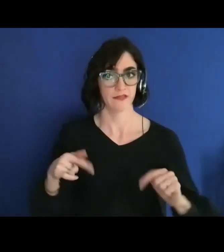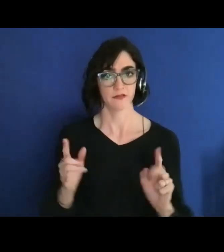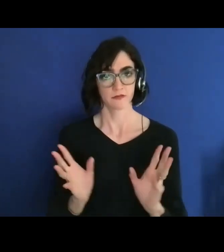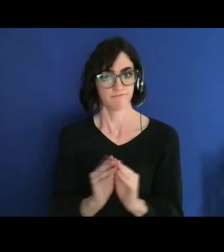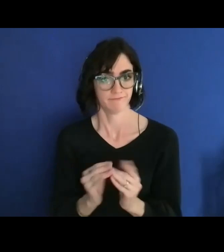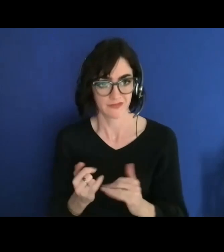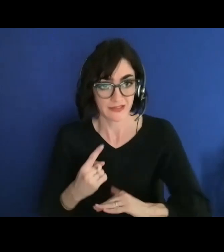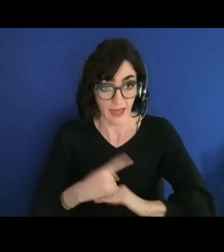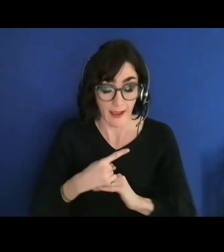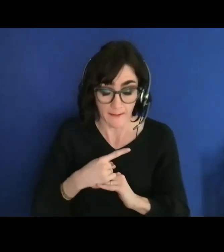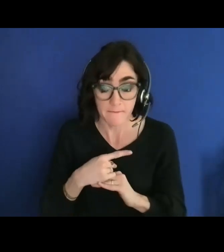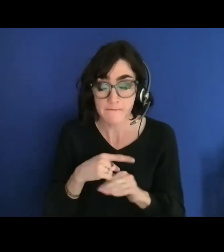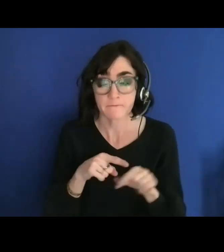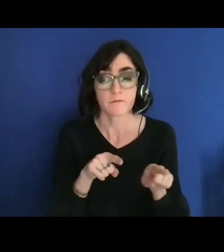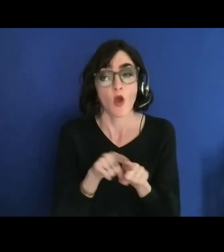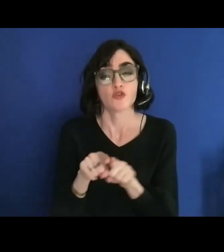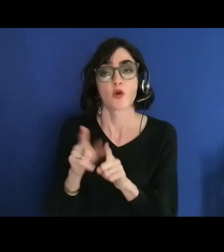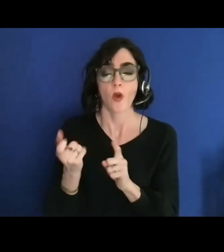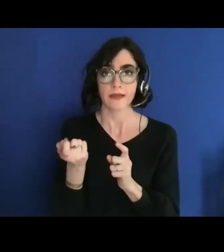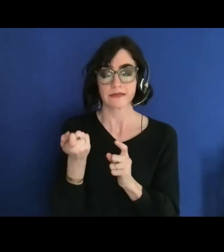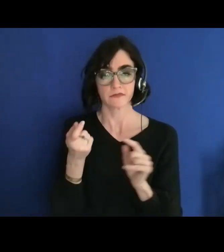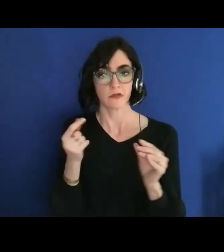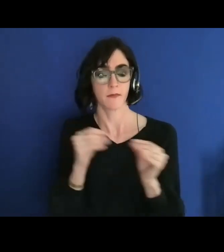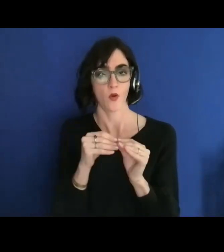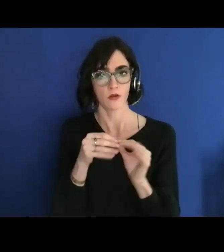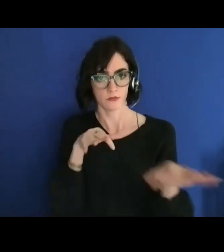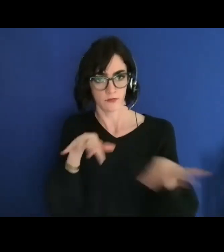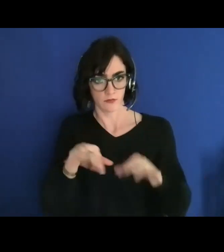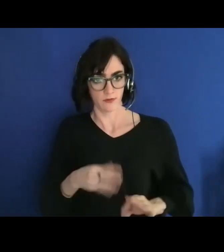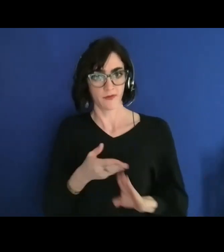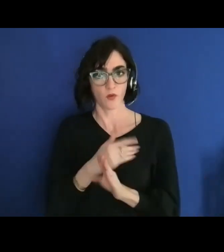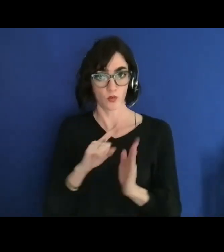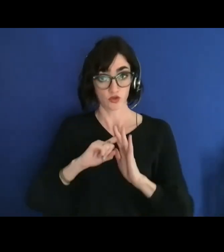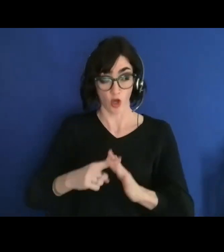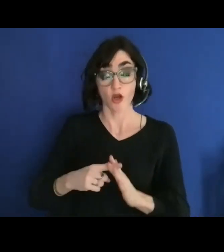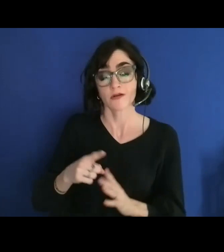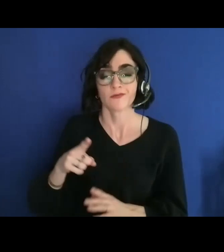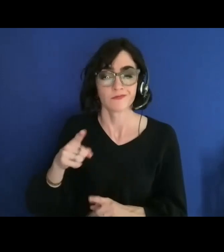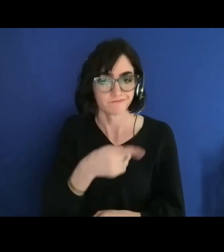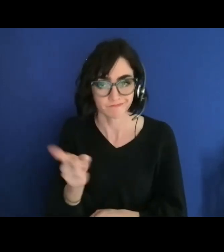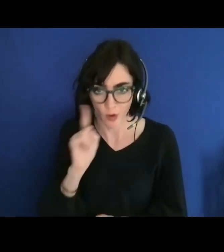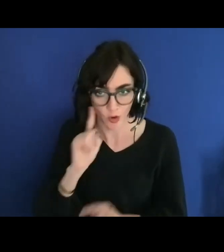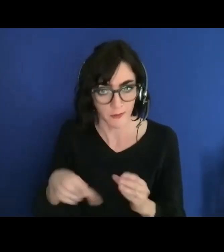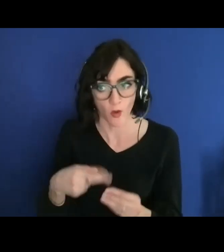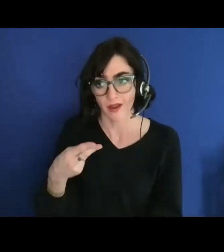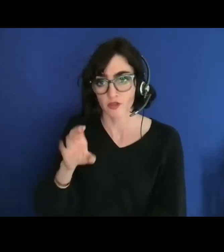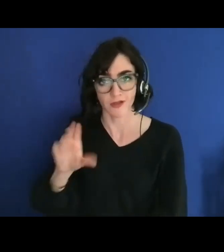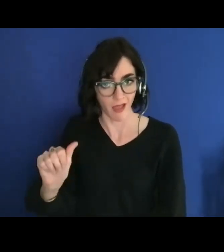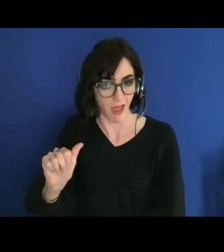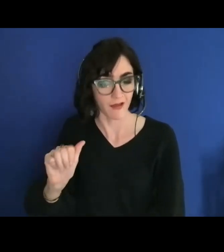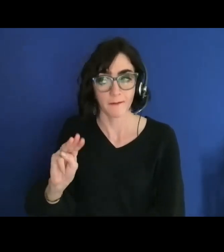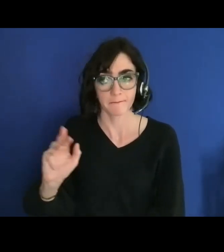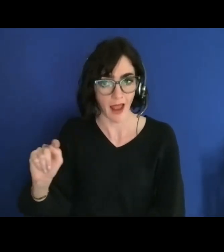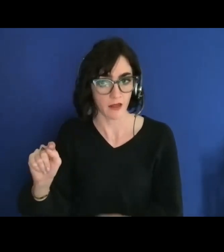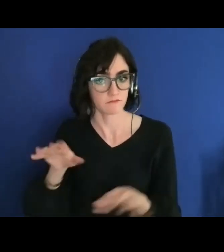I do want to offer us a little bit of framing before we dive in. You've heard HCA, Matt, talk about what they're implementing, which are mobile